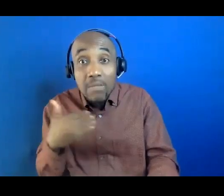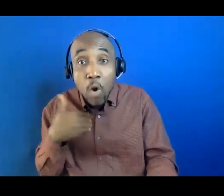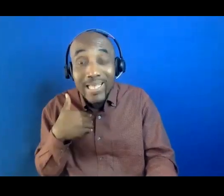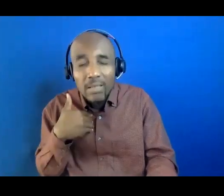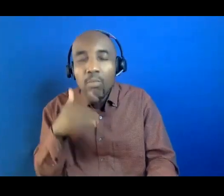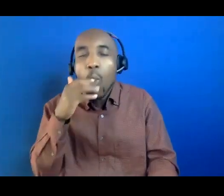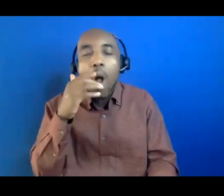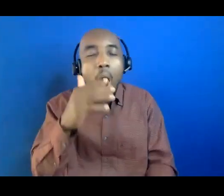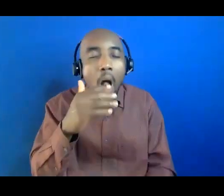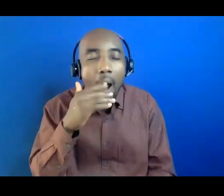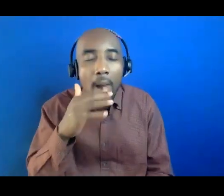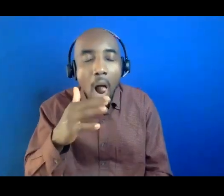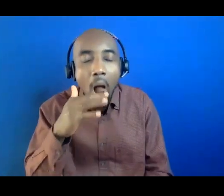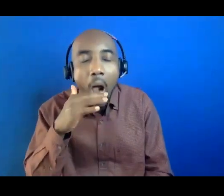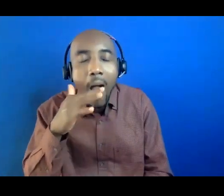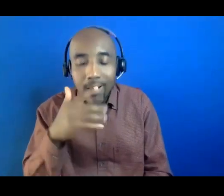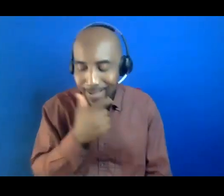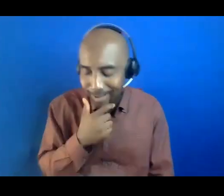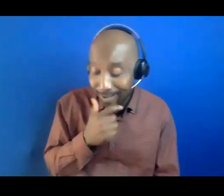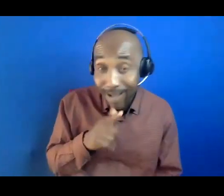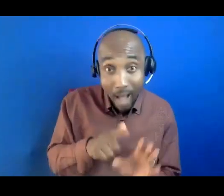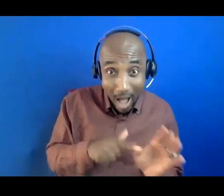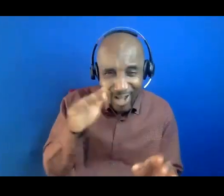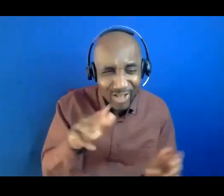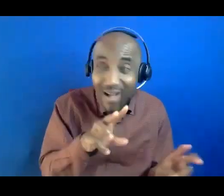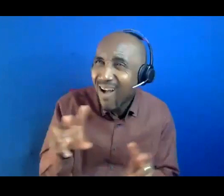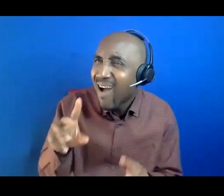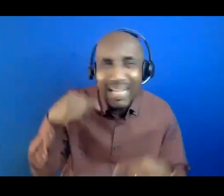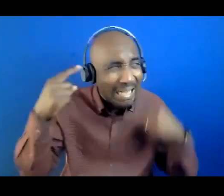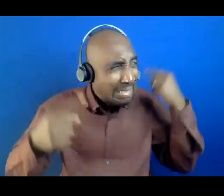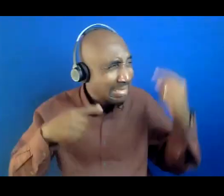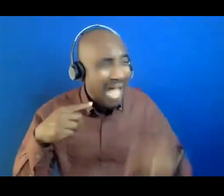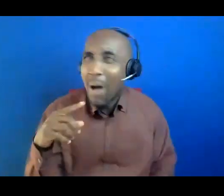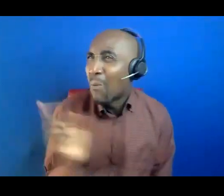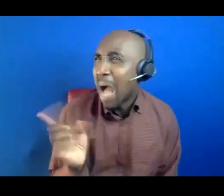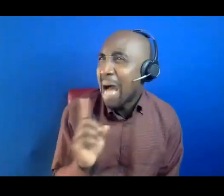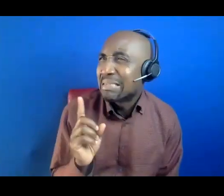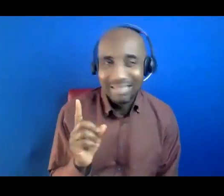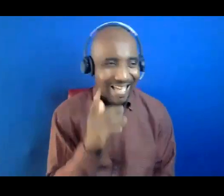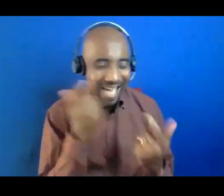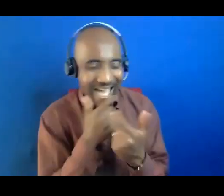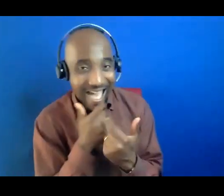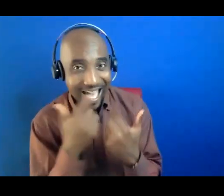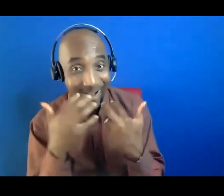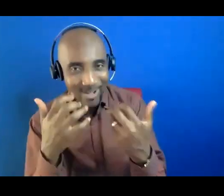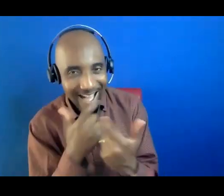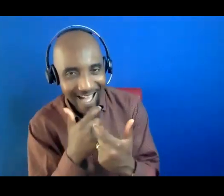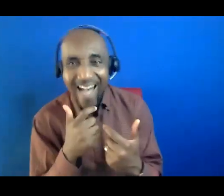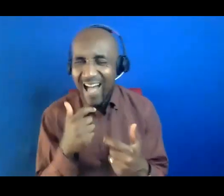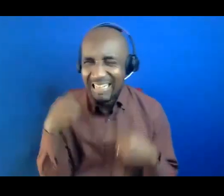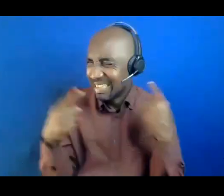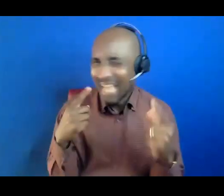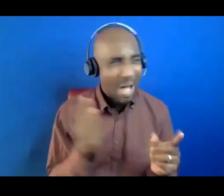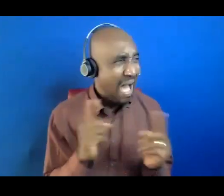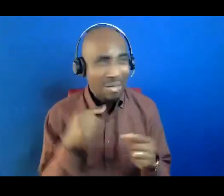tongues. And as a young child, I was like, what is that sound? Because I don't understand. It just sounds like